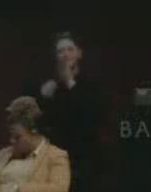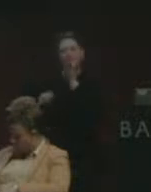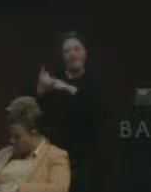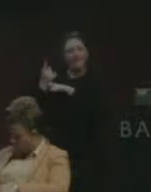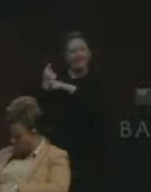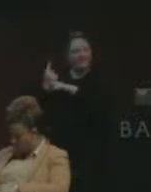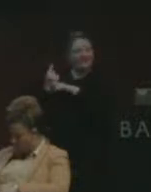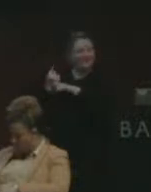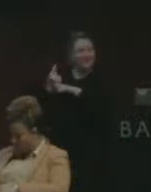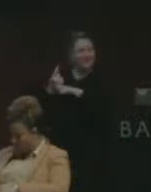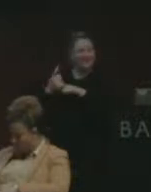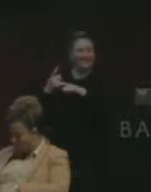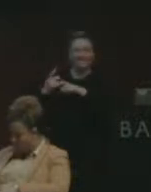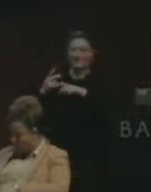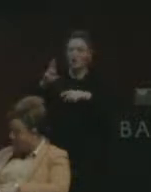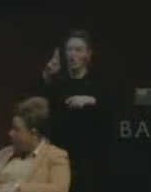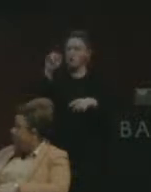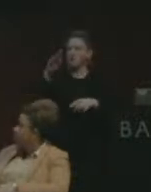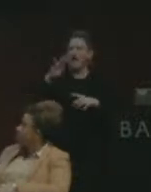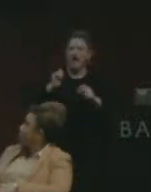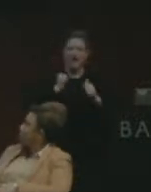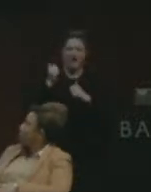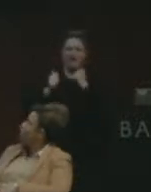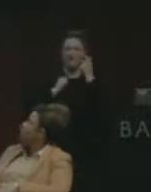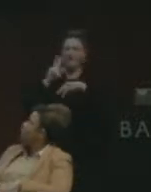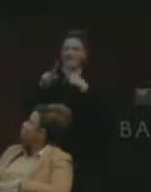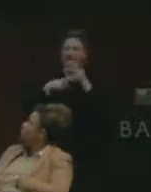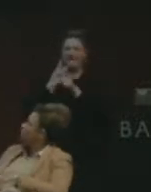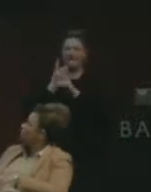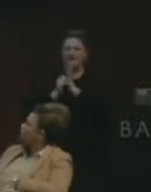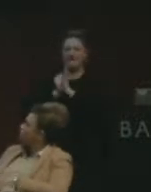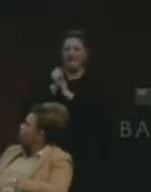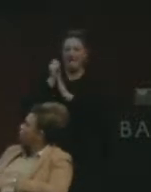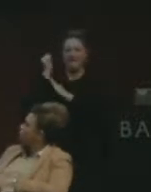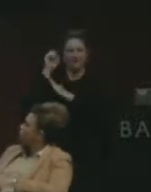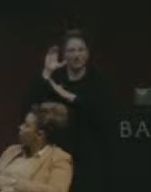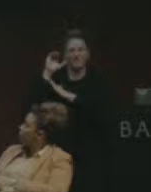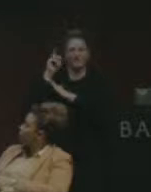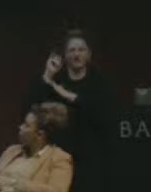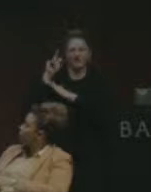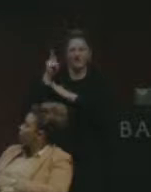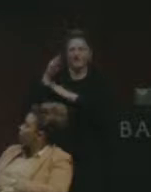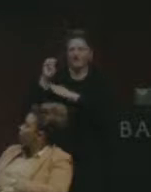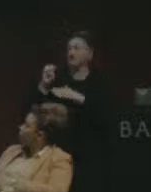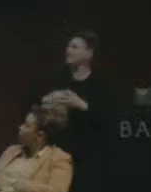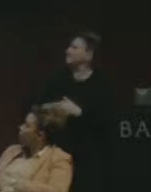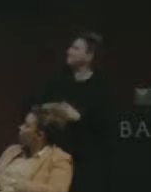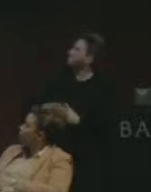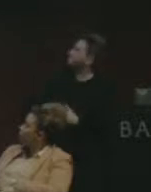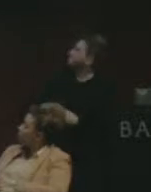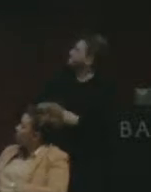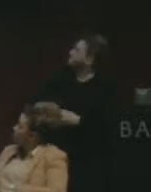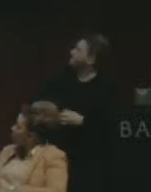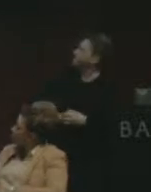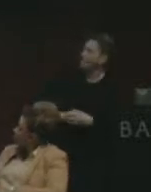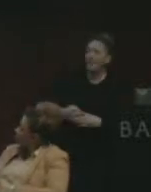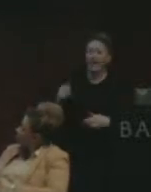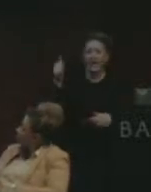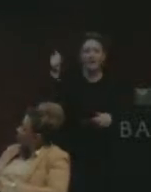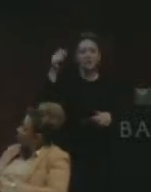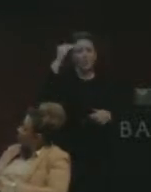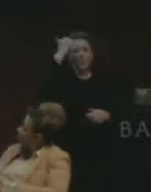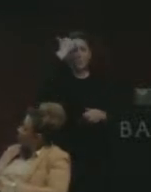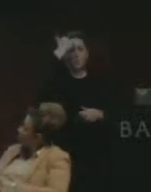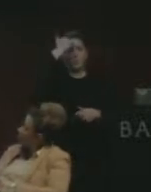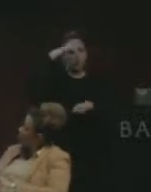year after a very rare and aggressive form of cancer of the cartilage. She knew that her